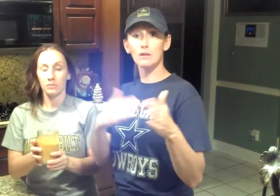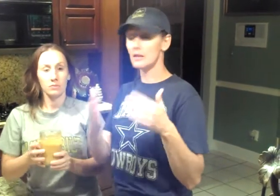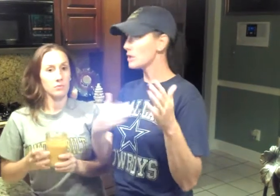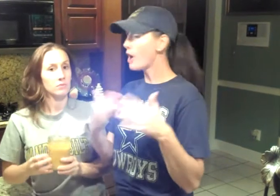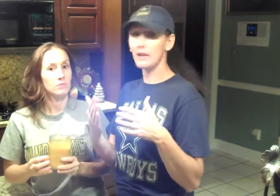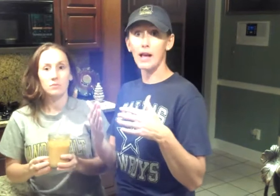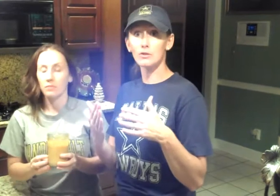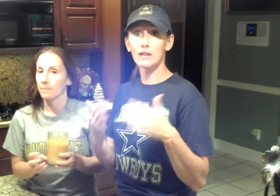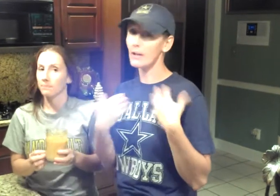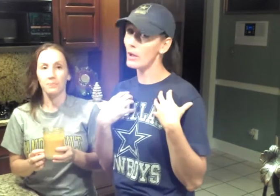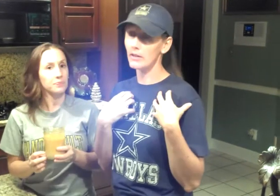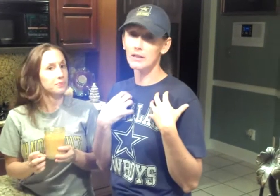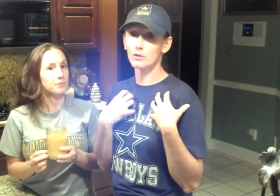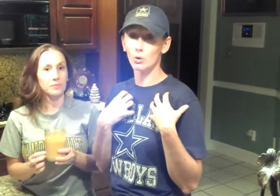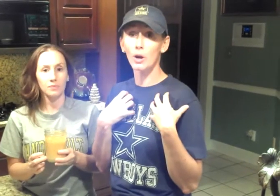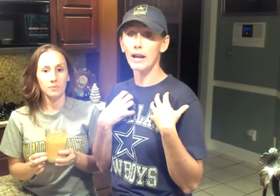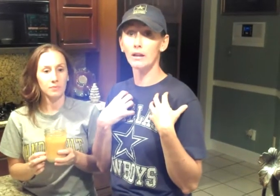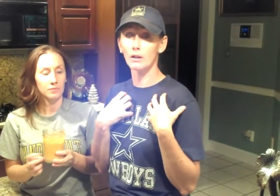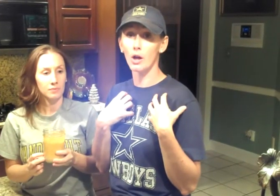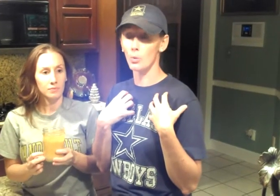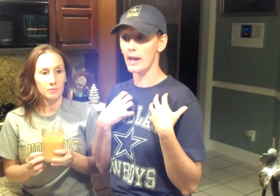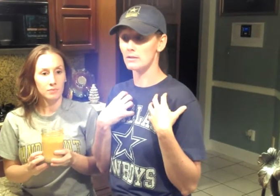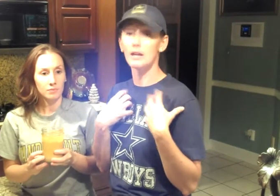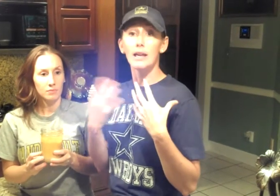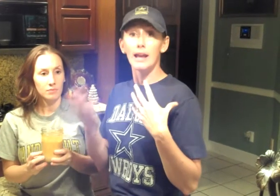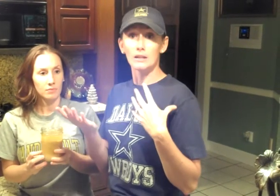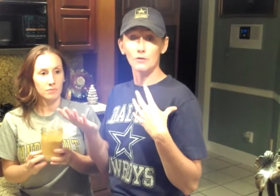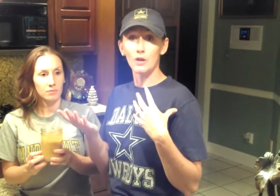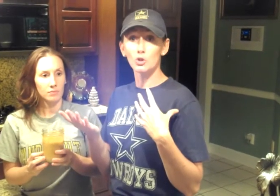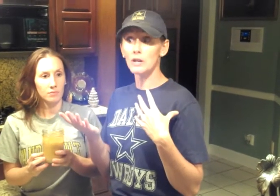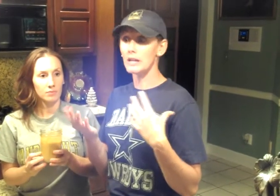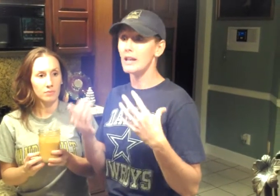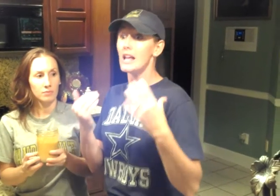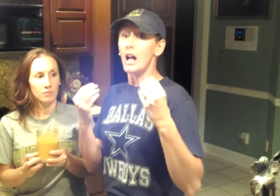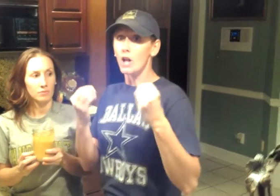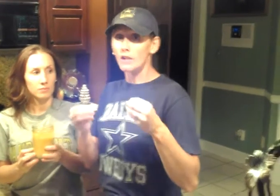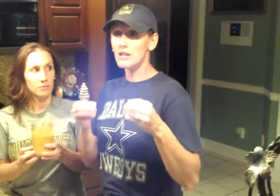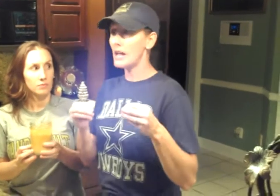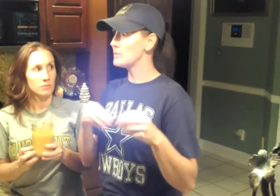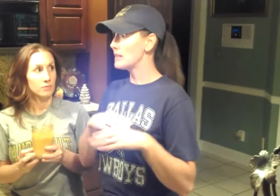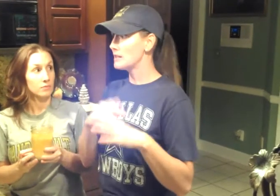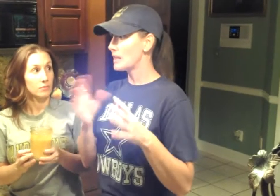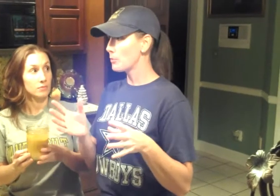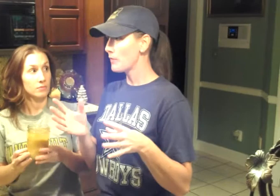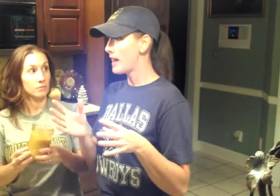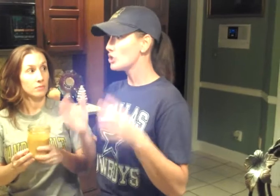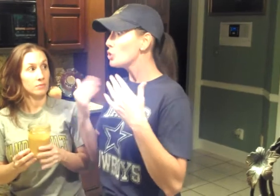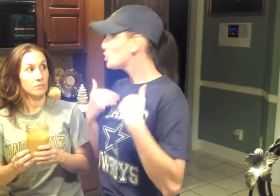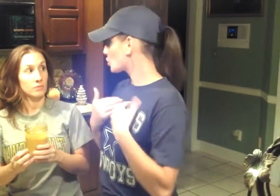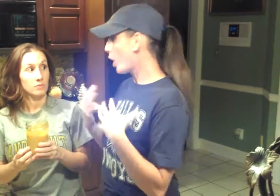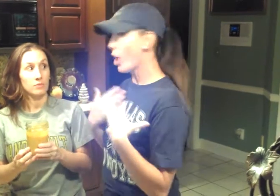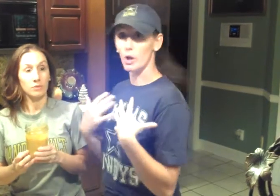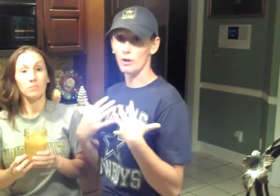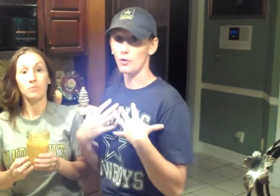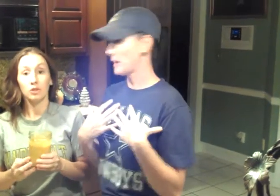these coffee houses, while I think they're great in a lot of ways, and it's a fun treat, a lot of times anything that they provide is too strong for me.